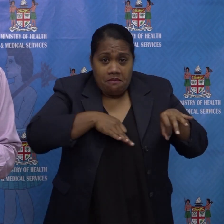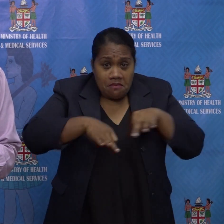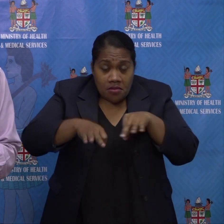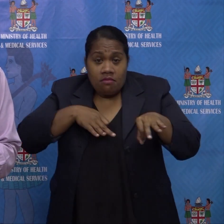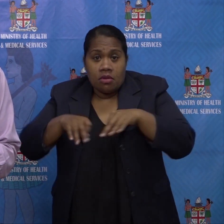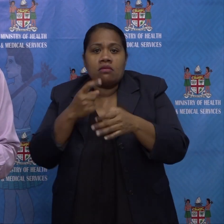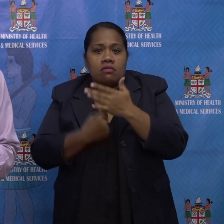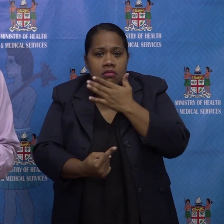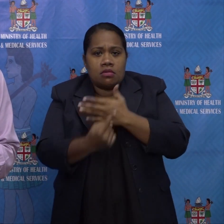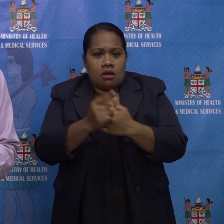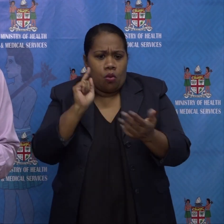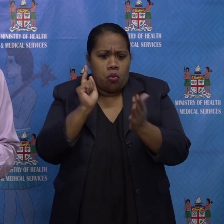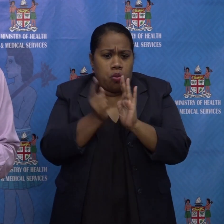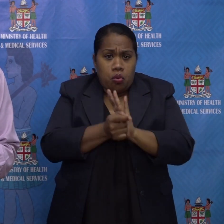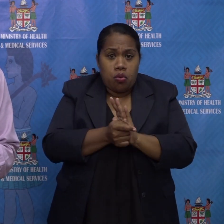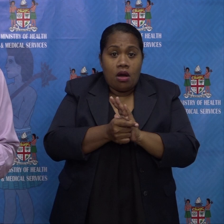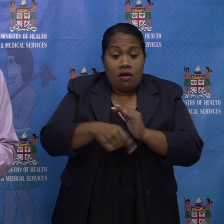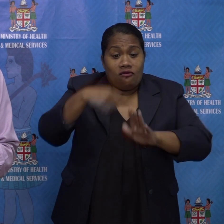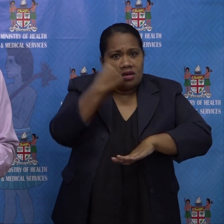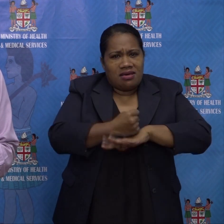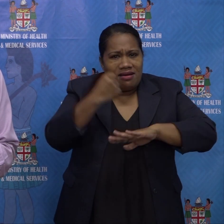informed an immediate whole-of-government course of action.